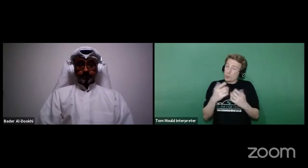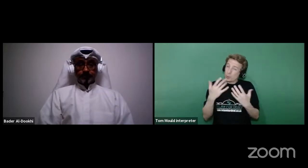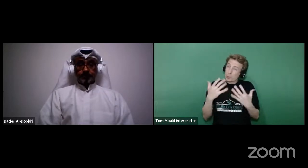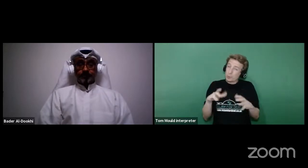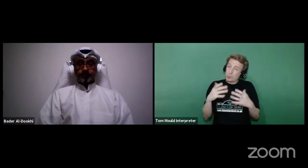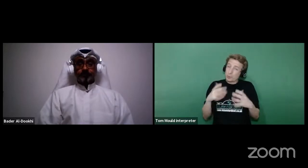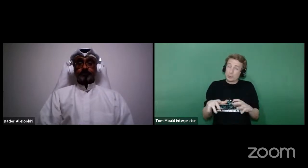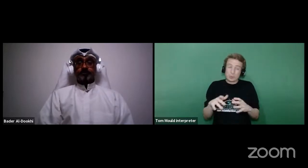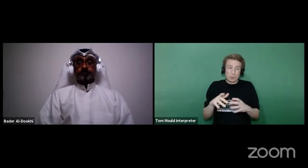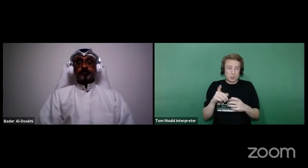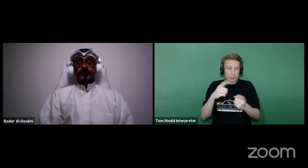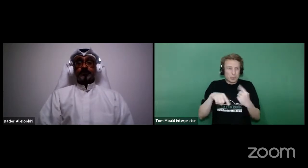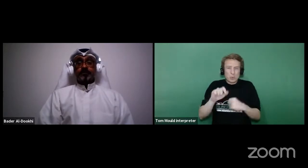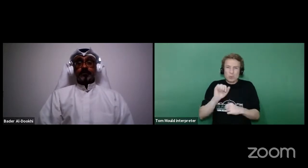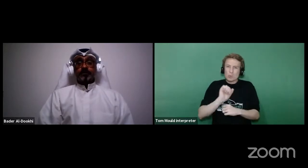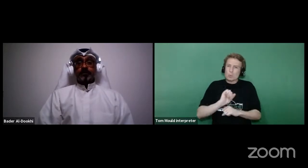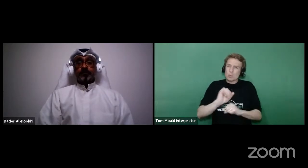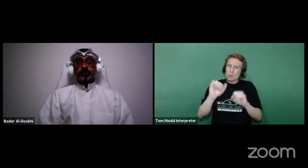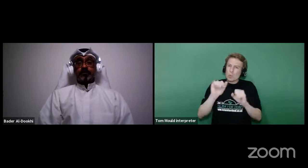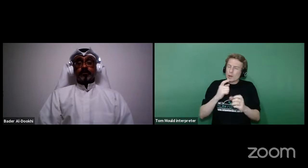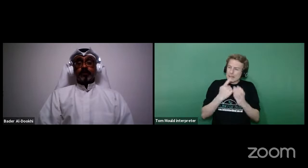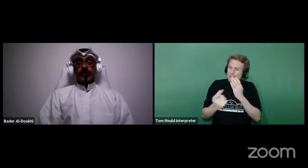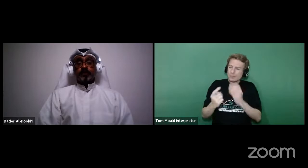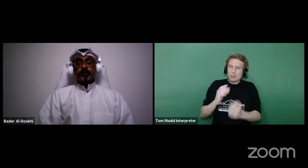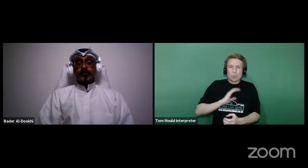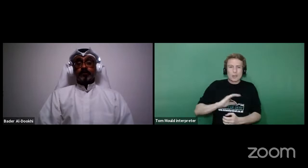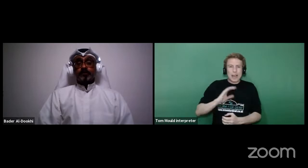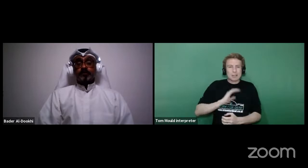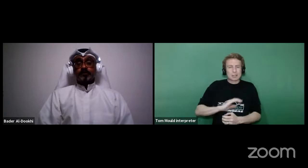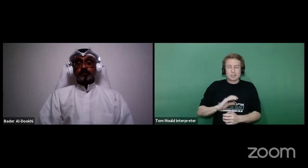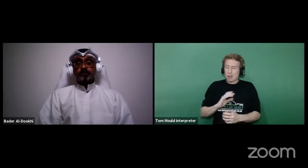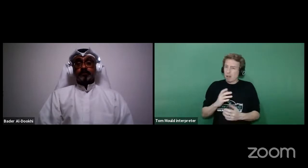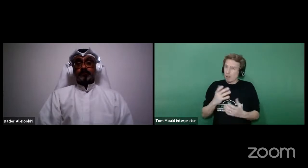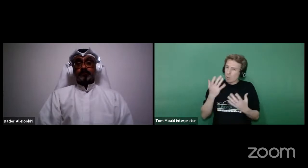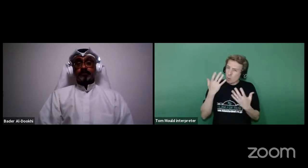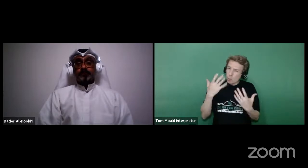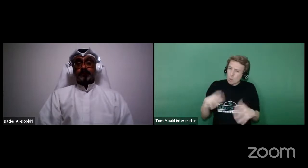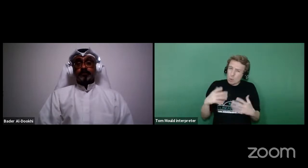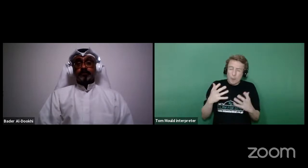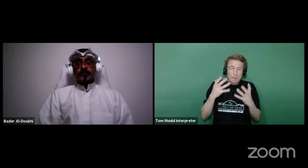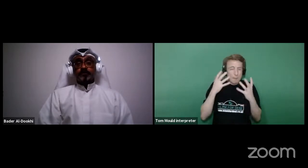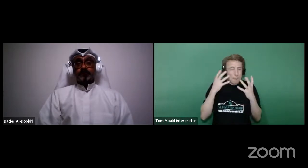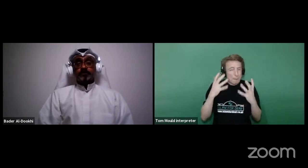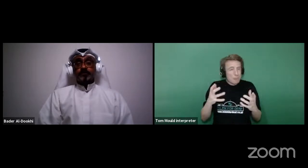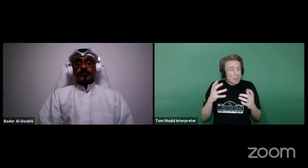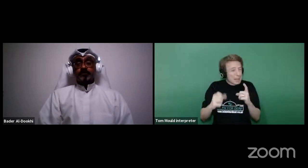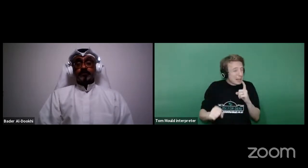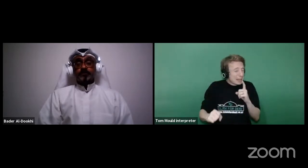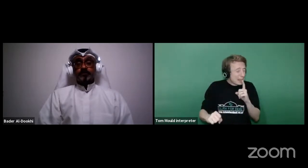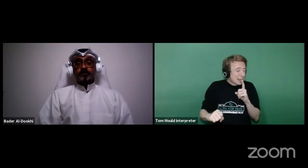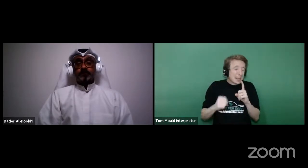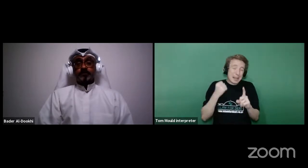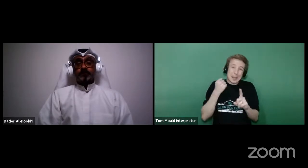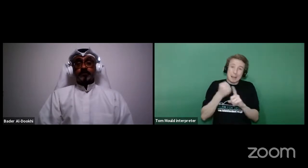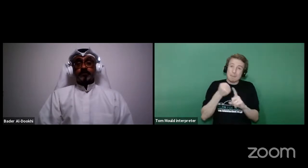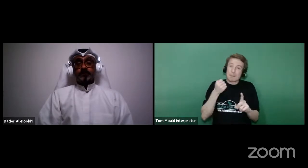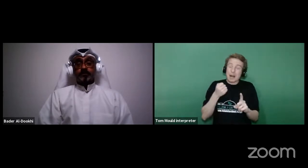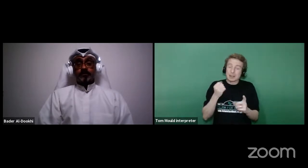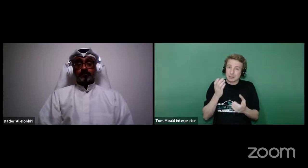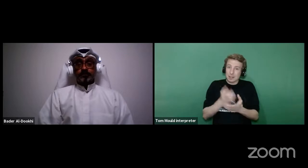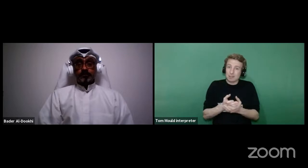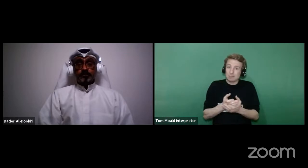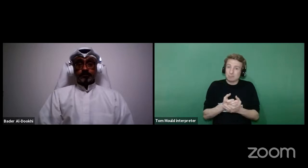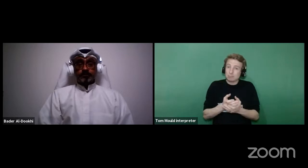the individual's character. And I will explore the evidences and the points that come behind this in the